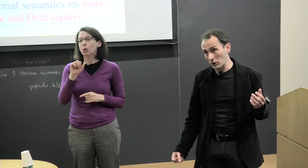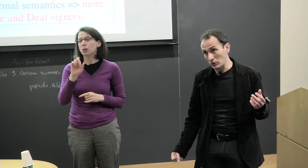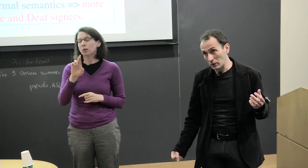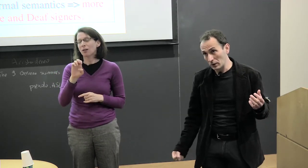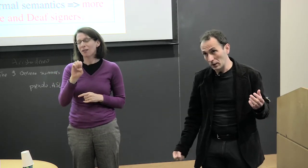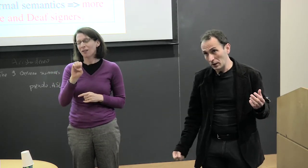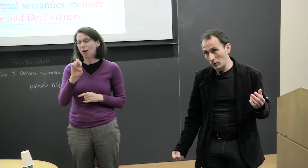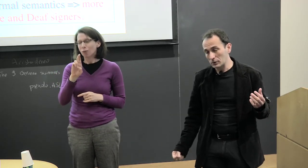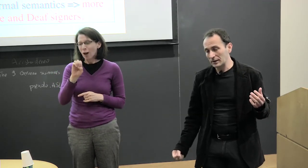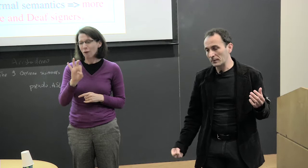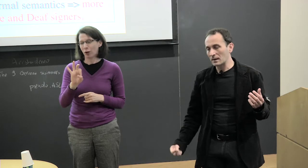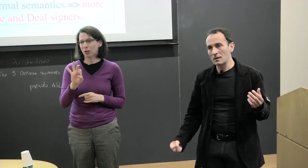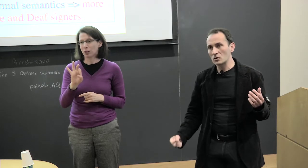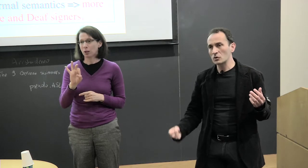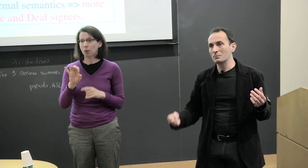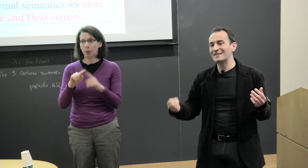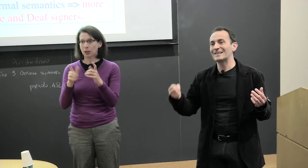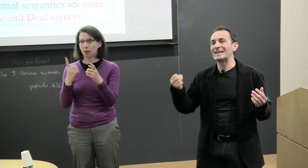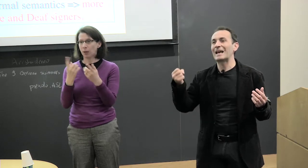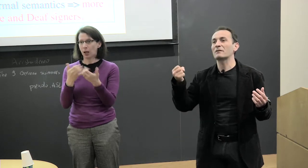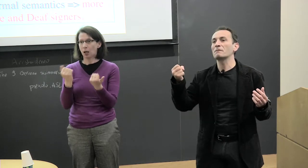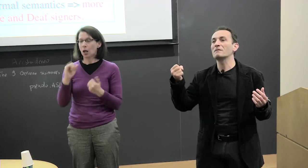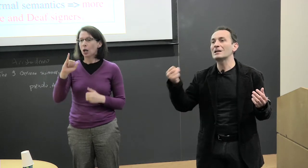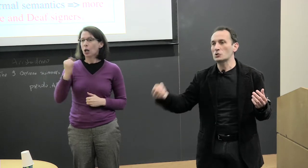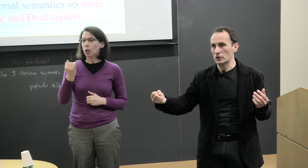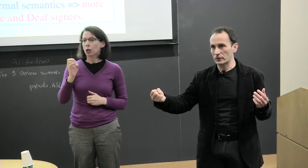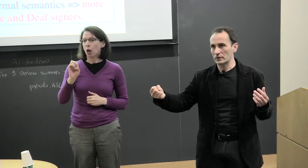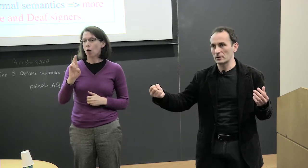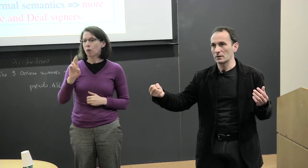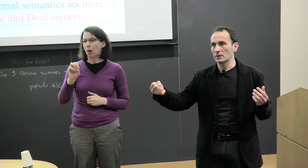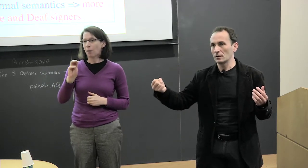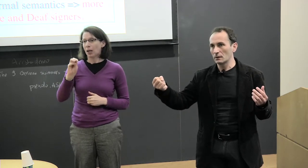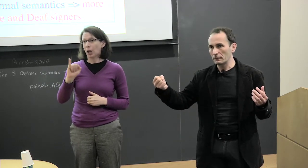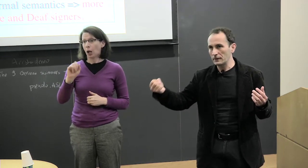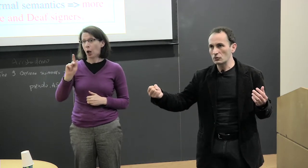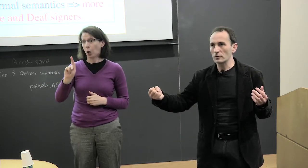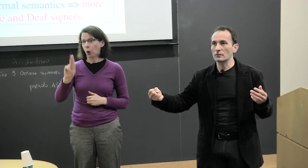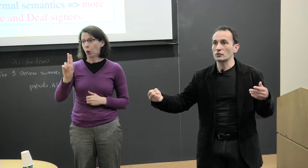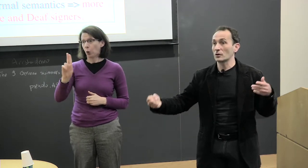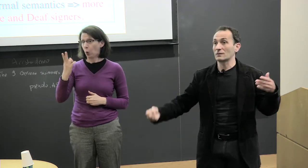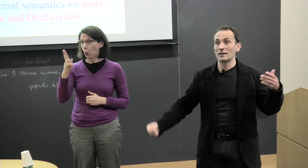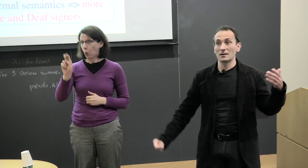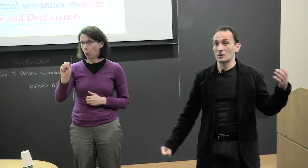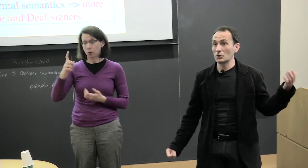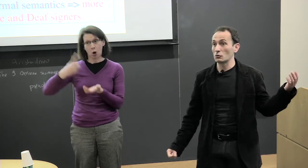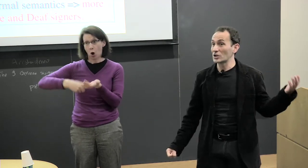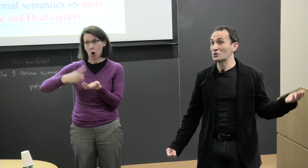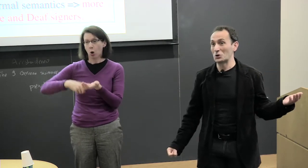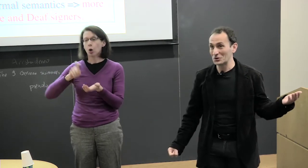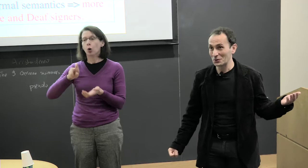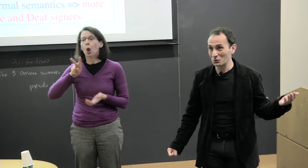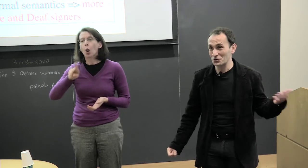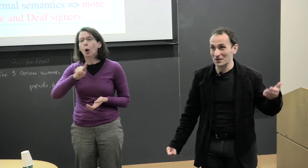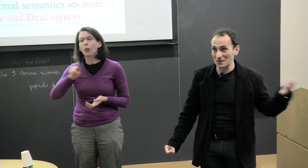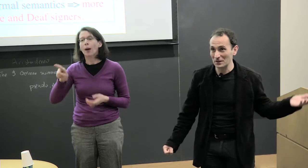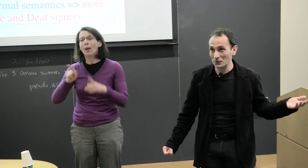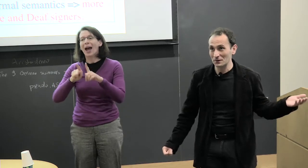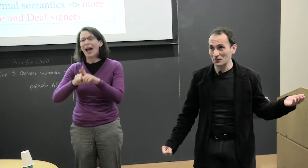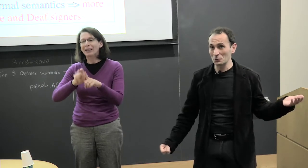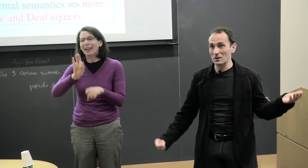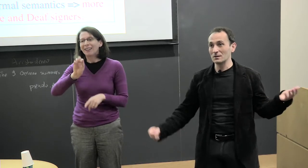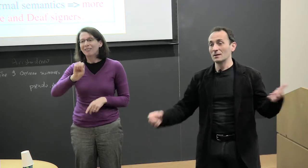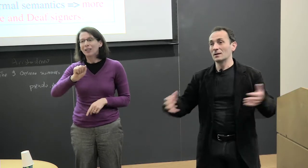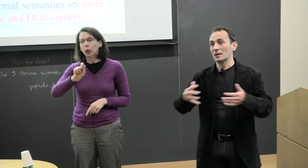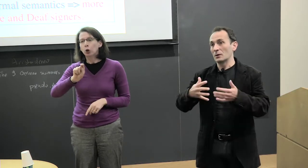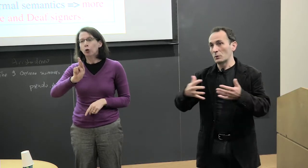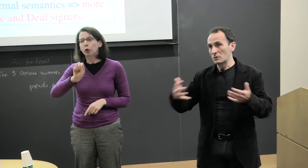Jeremy Kuhn, who claims that they should be seen as features. Features just like, you know, gender, which disambiguates